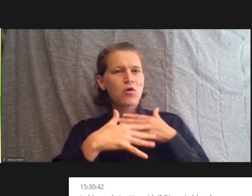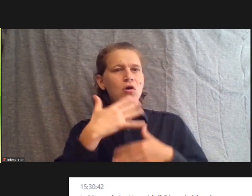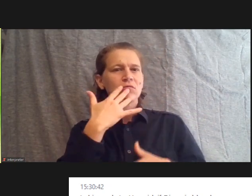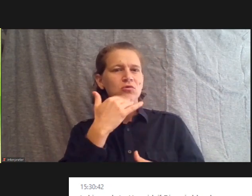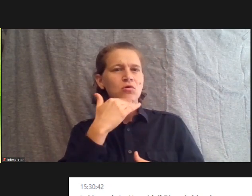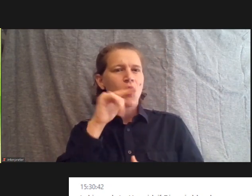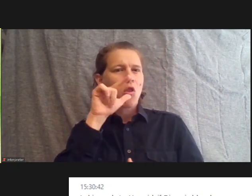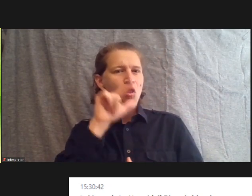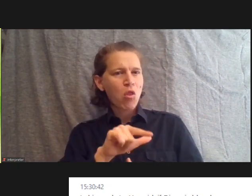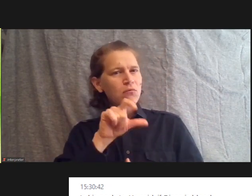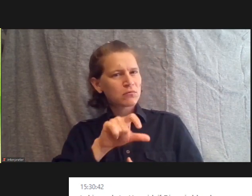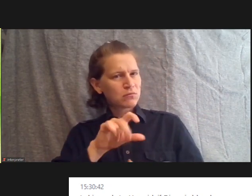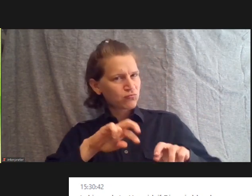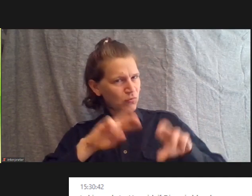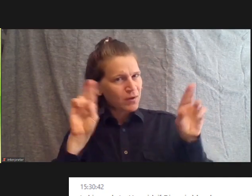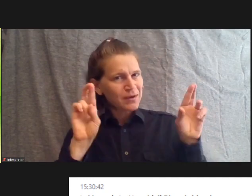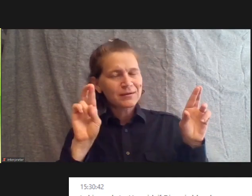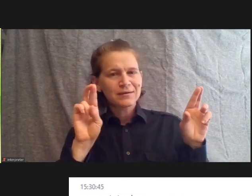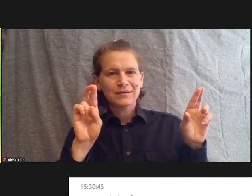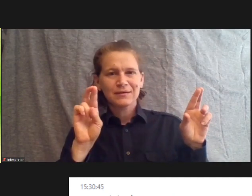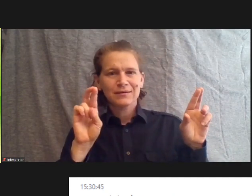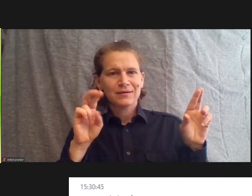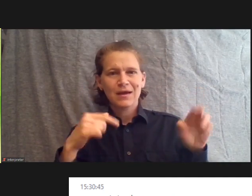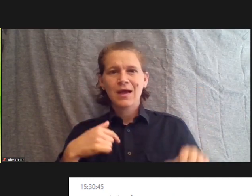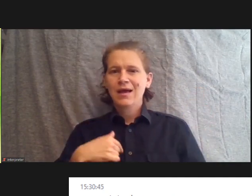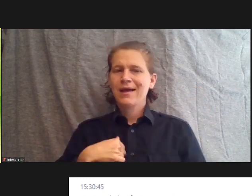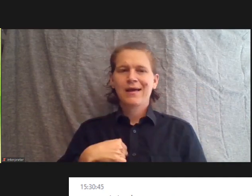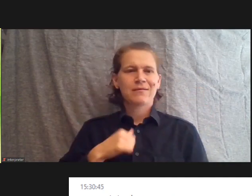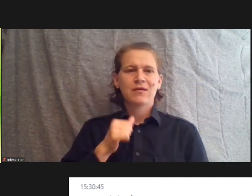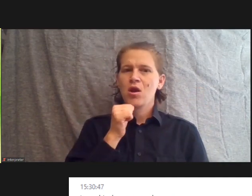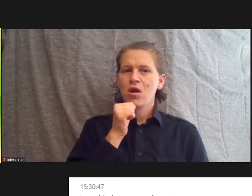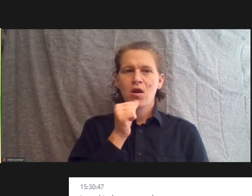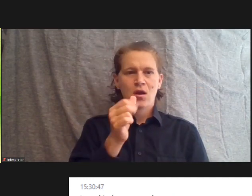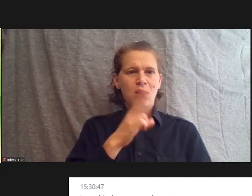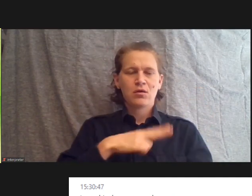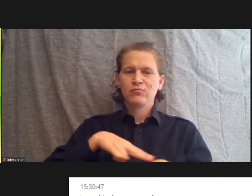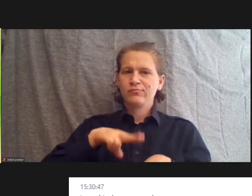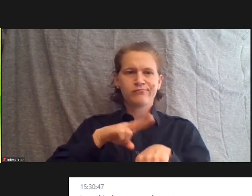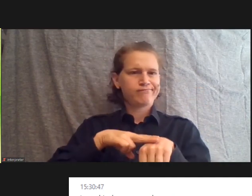prepared. I was not a normal teenager.